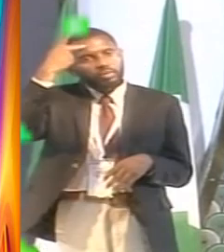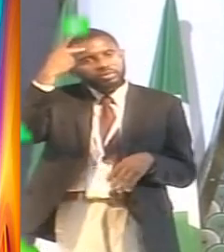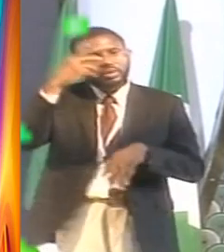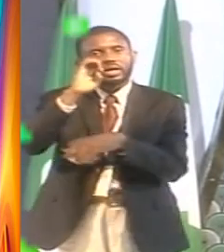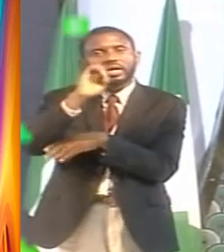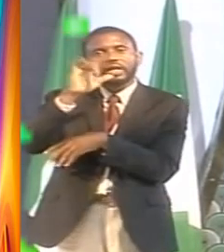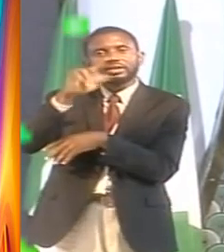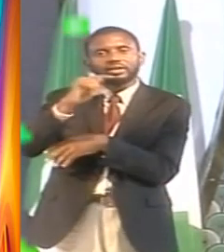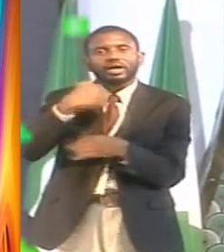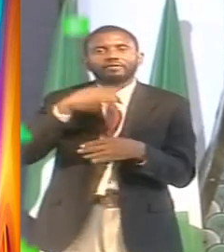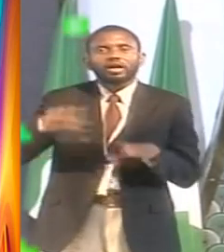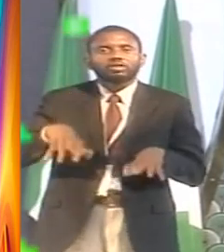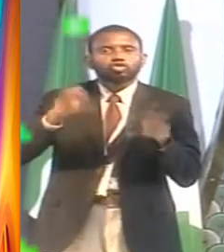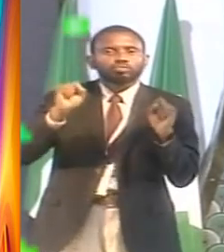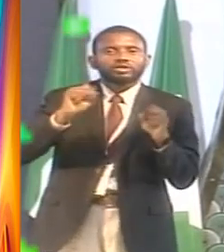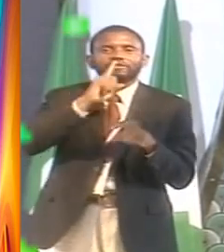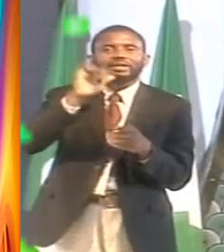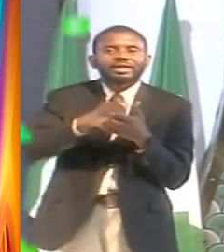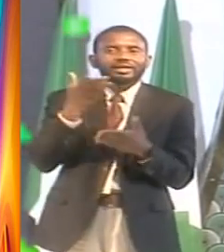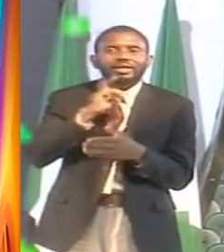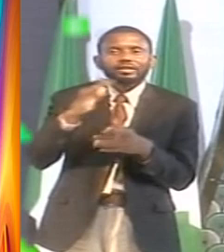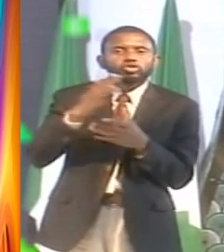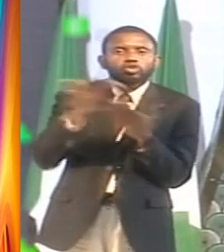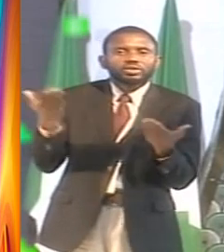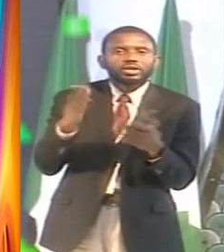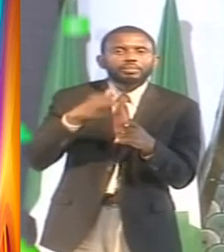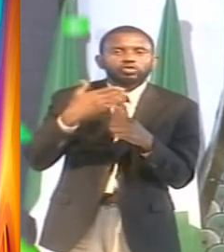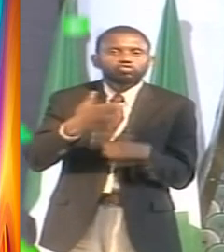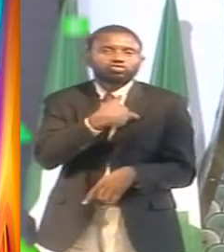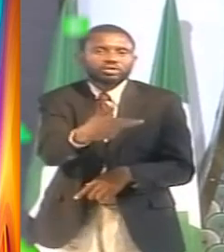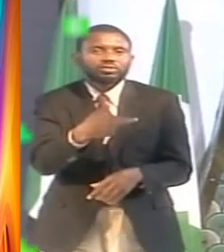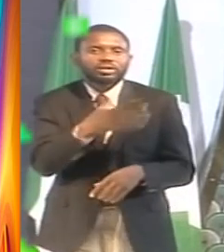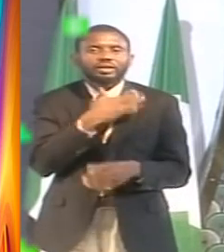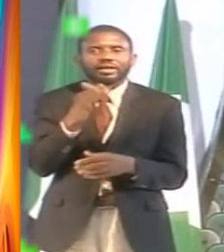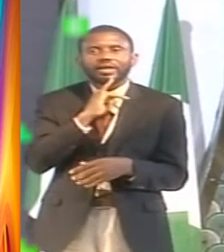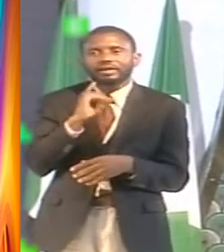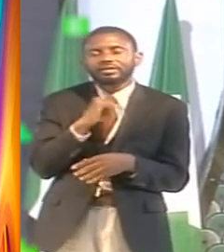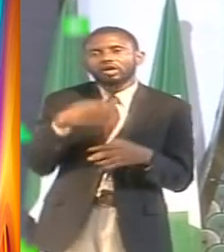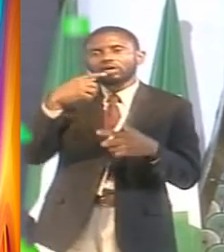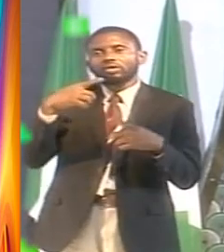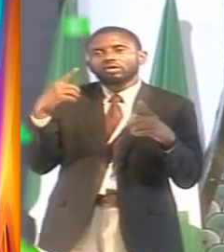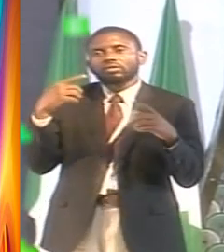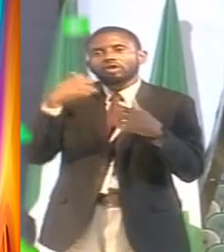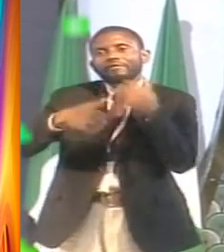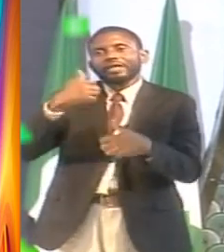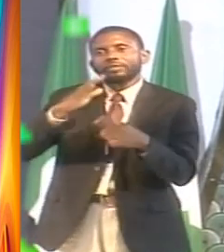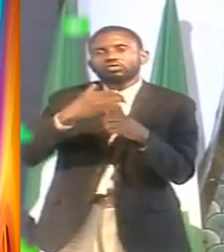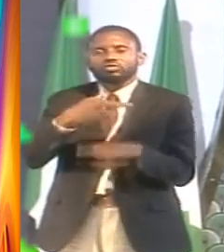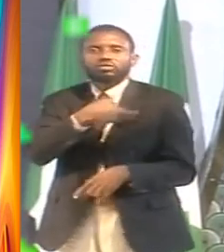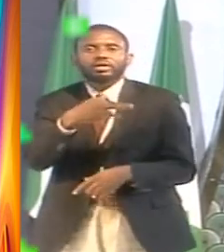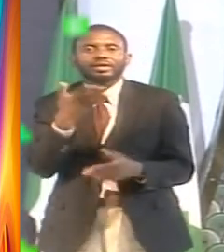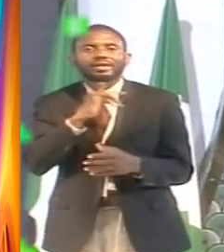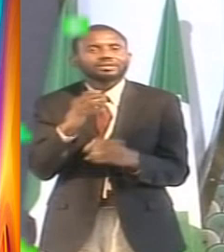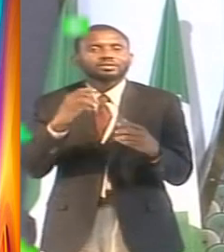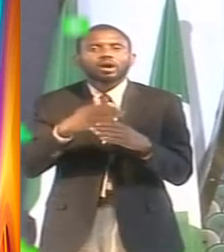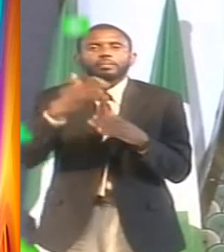assumed the fact that there is something between religions and that there is a conflict between religions. There is absolutely no